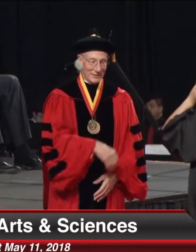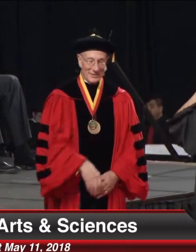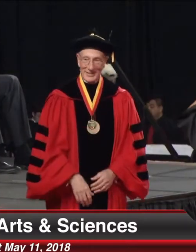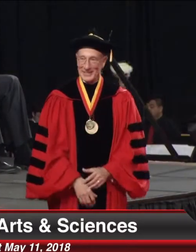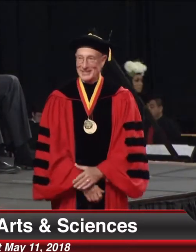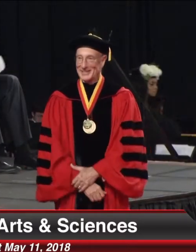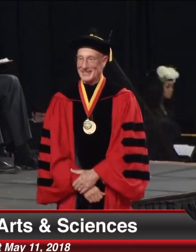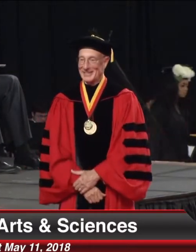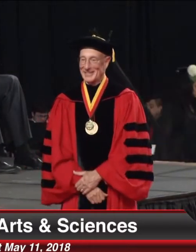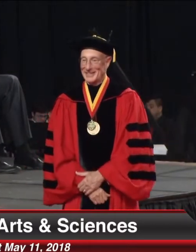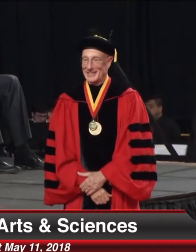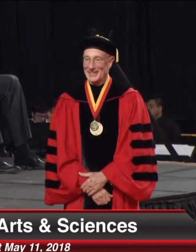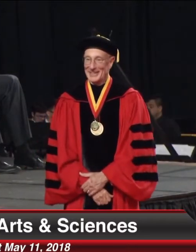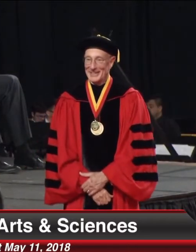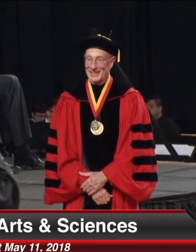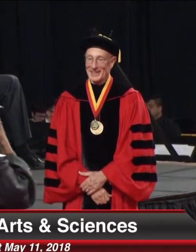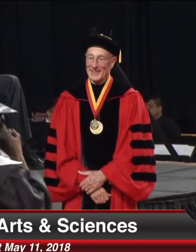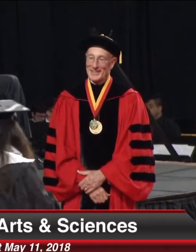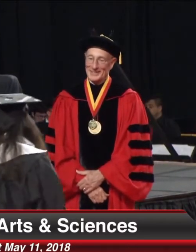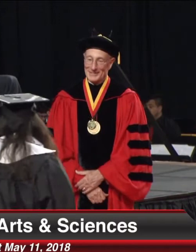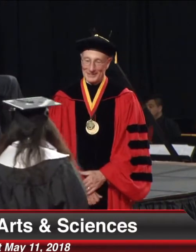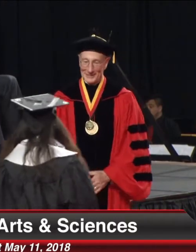in chemical engineering.